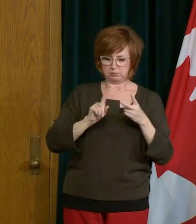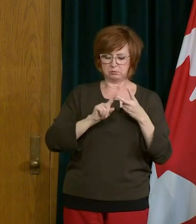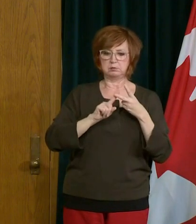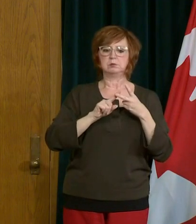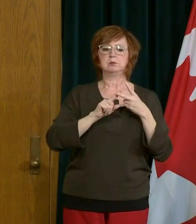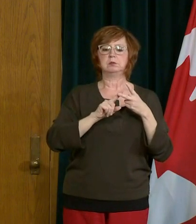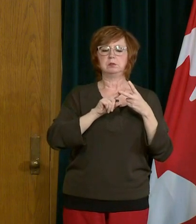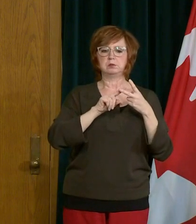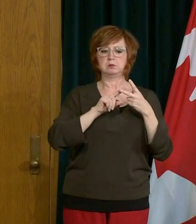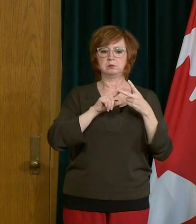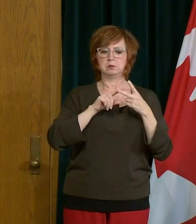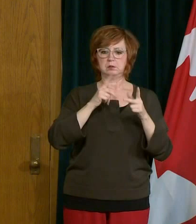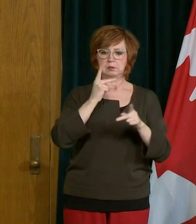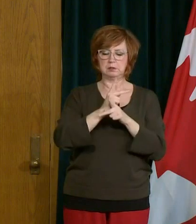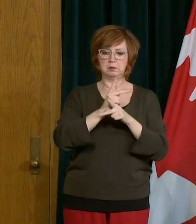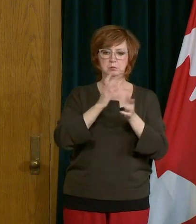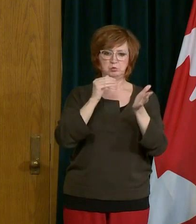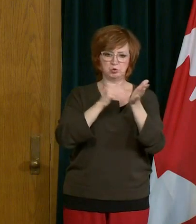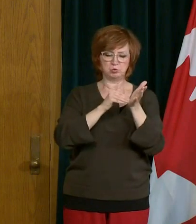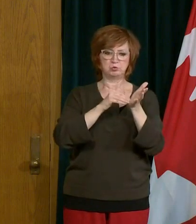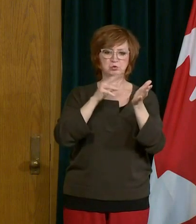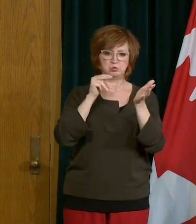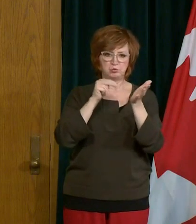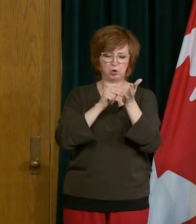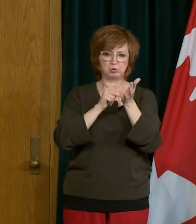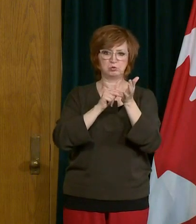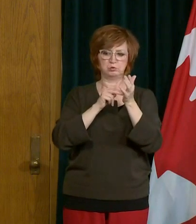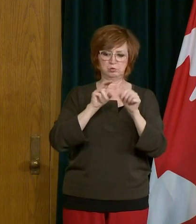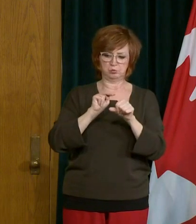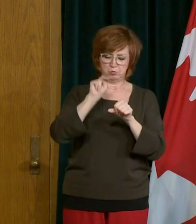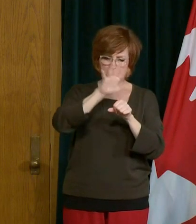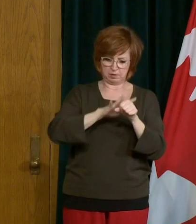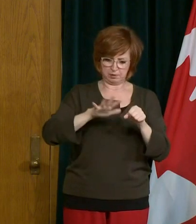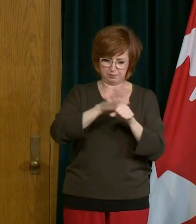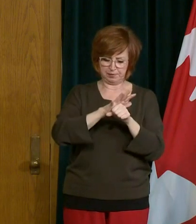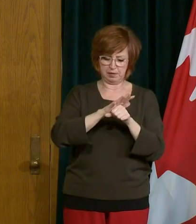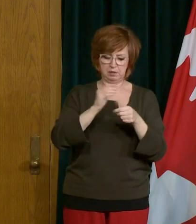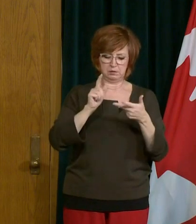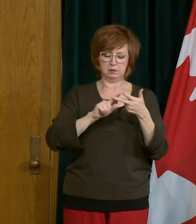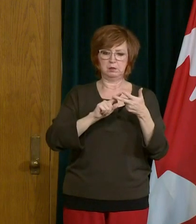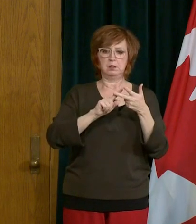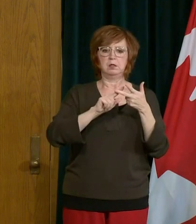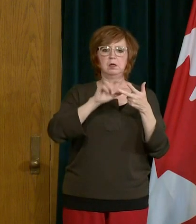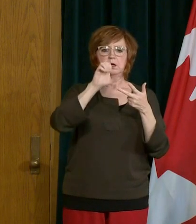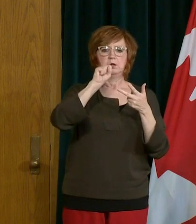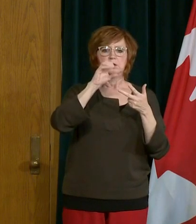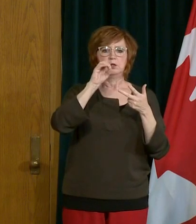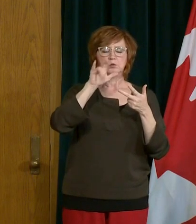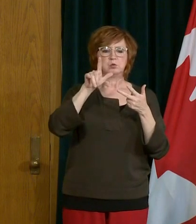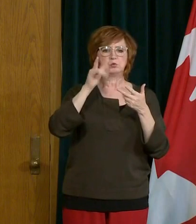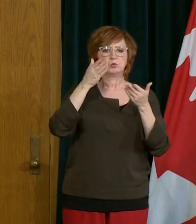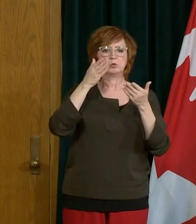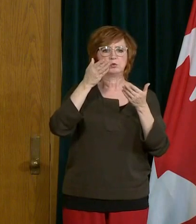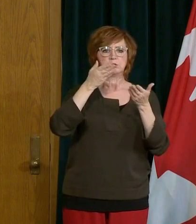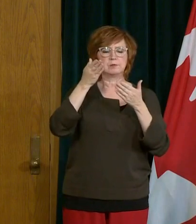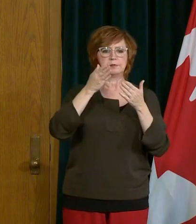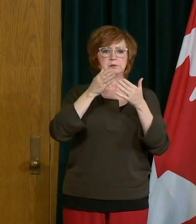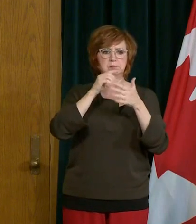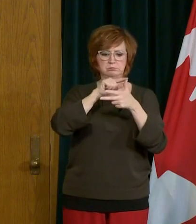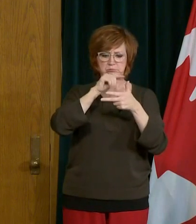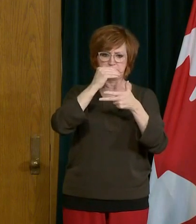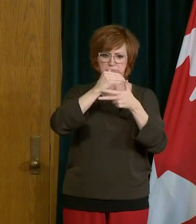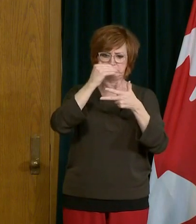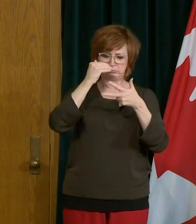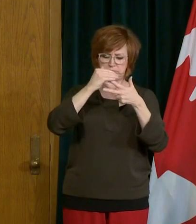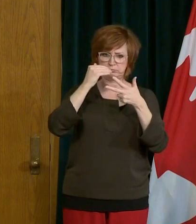retain healthcare workers in the north, other social services, things of that nature. We've been